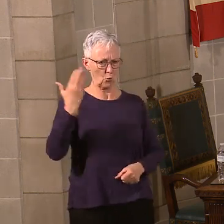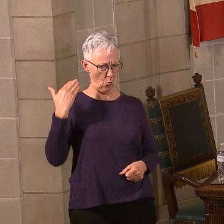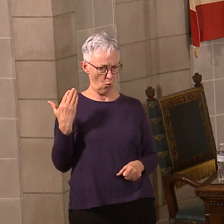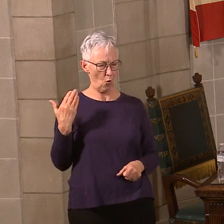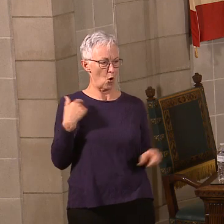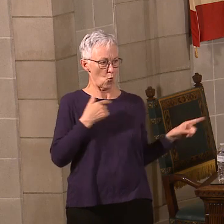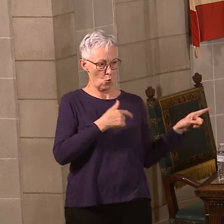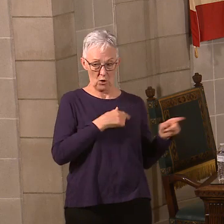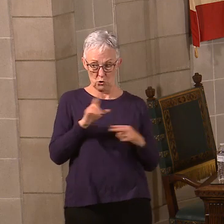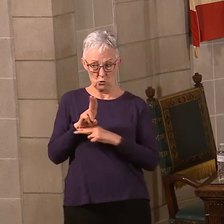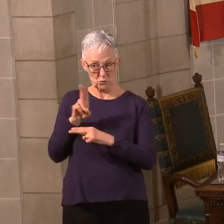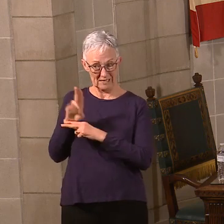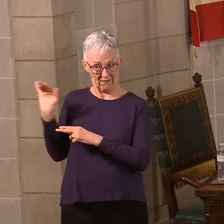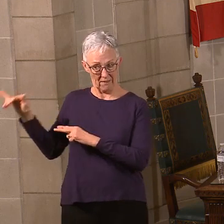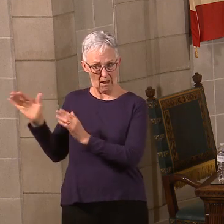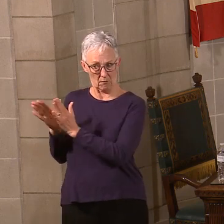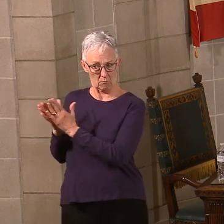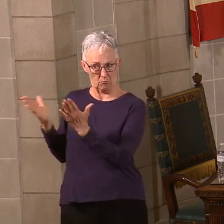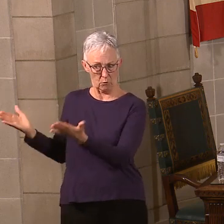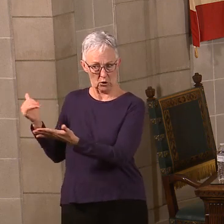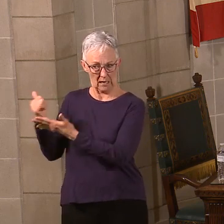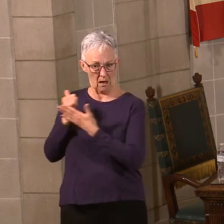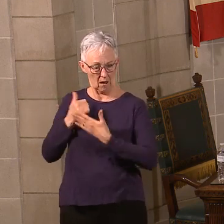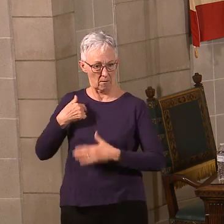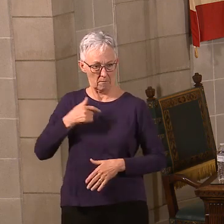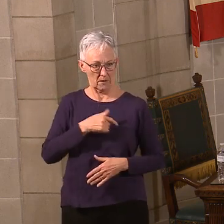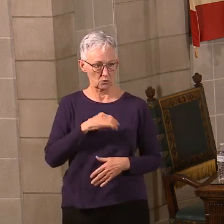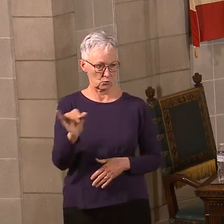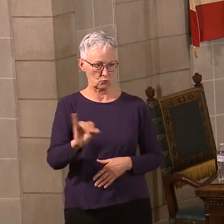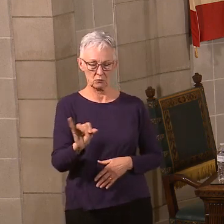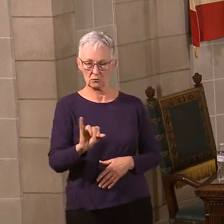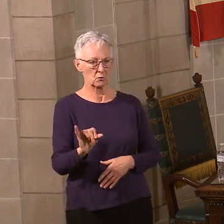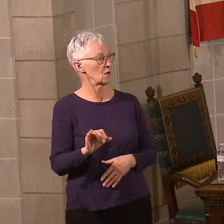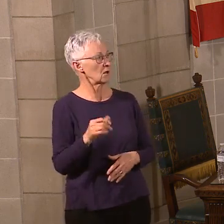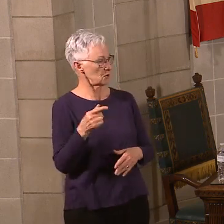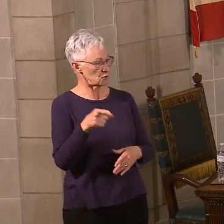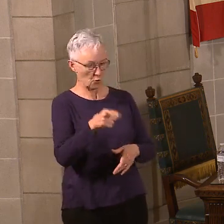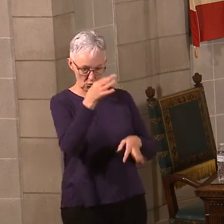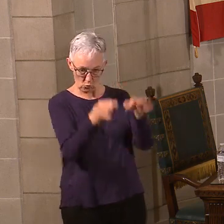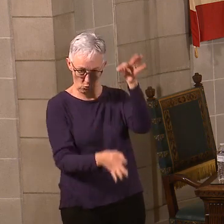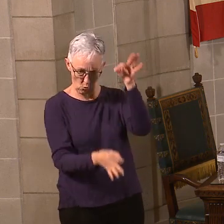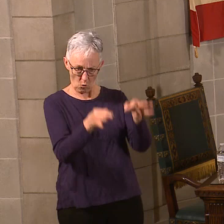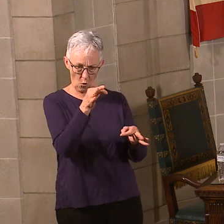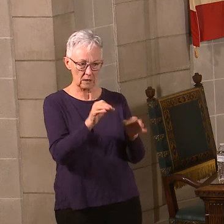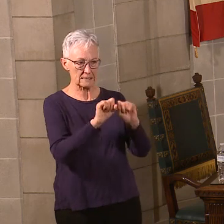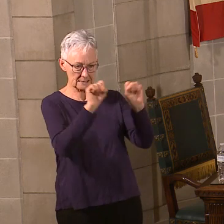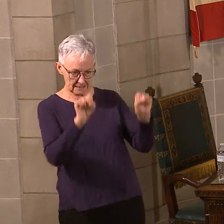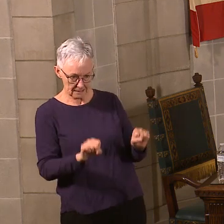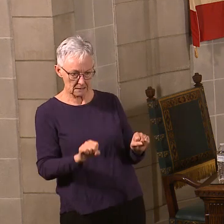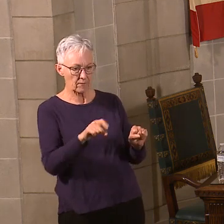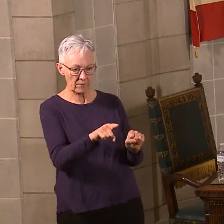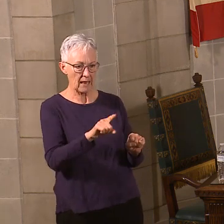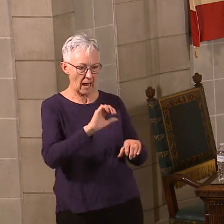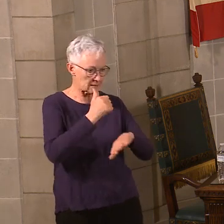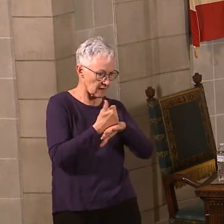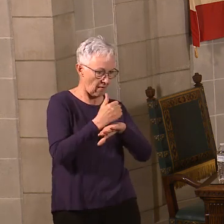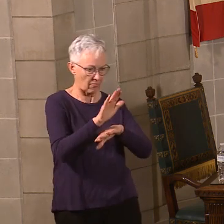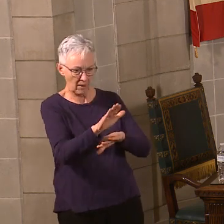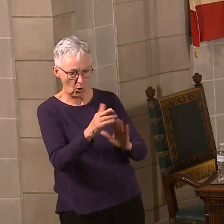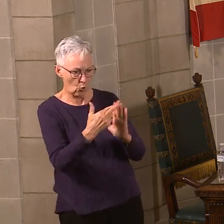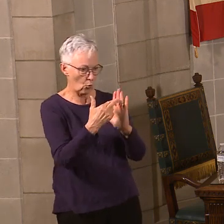expect the courts to take the same sort of steps that meat packers or anybody else would have to take to work to keep people safe, and they're doing that. In fact, we've written